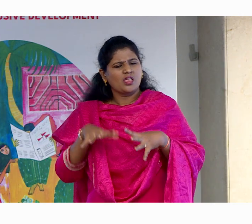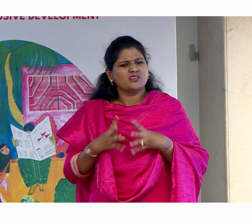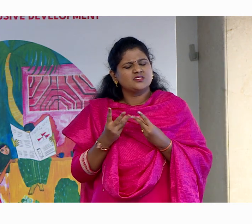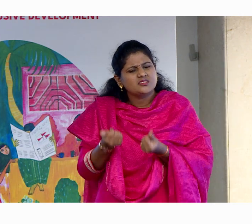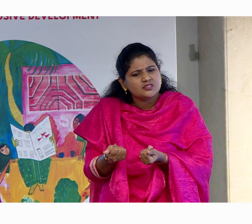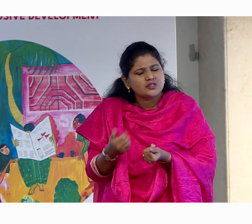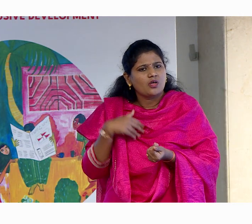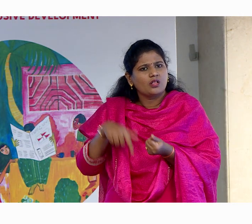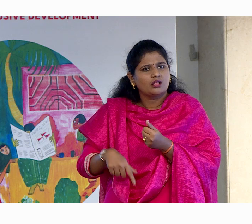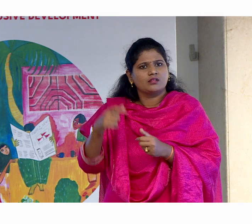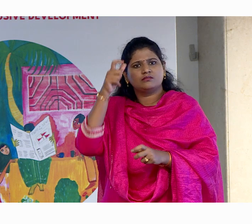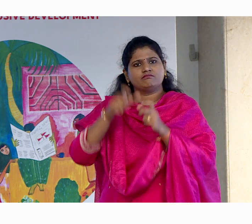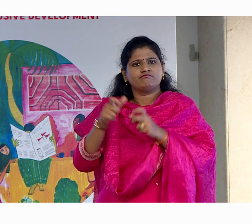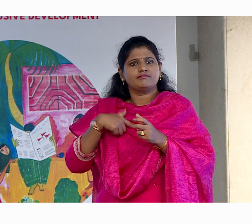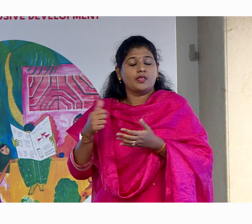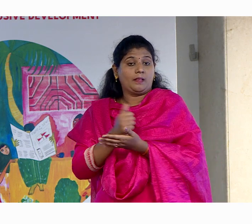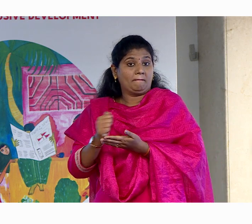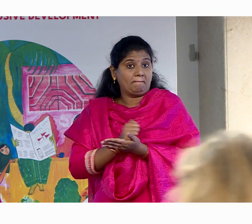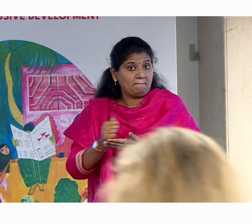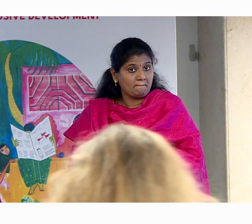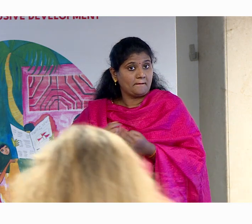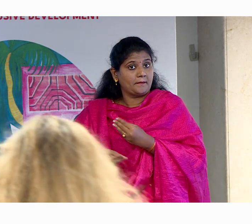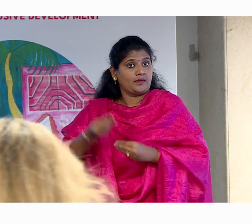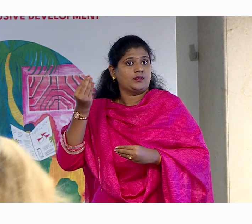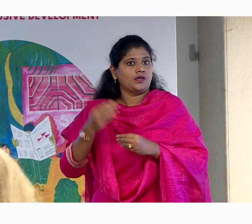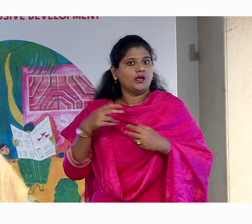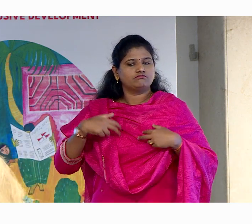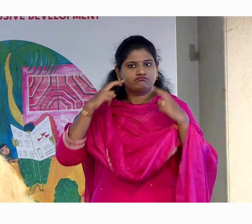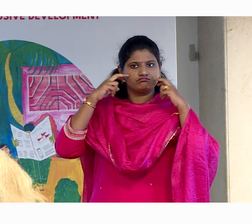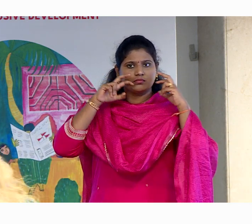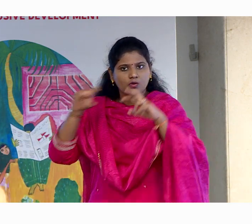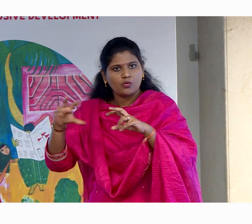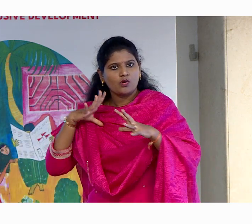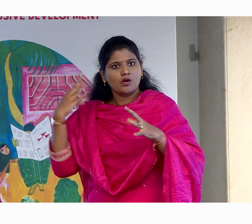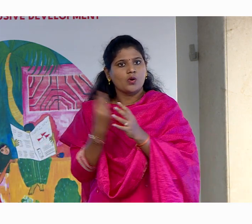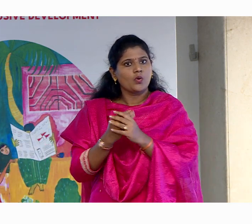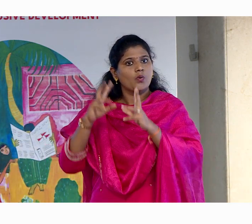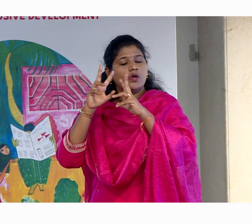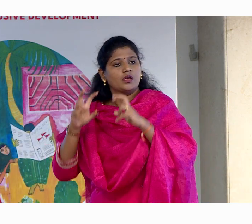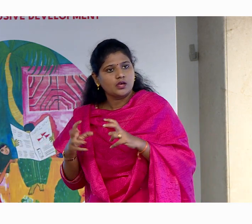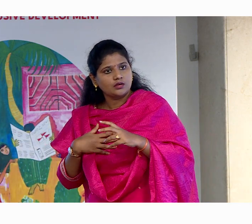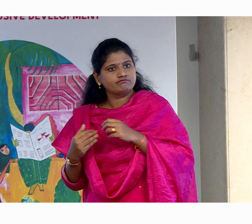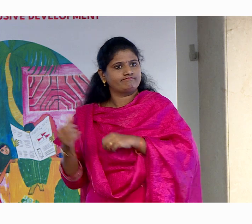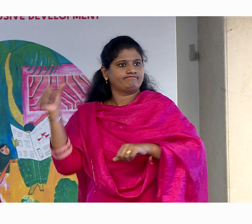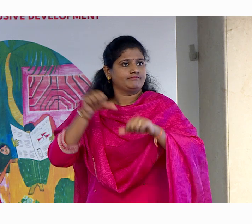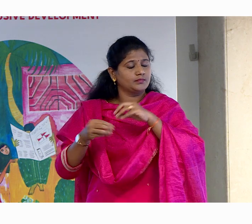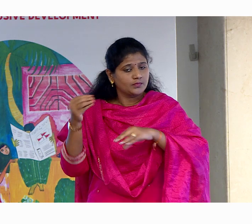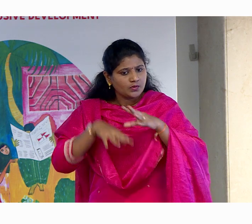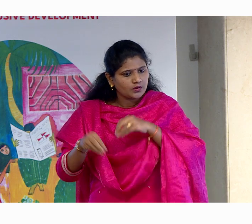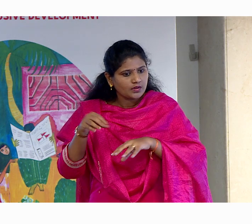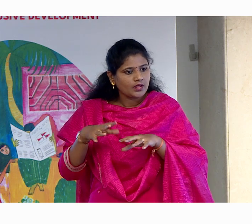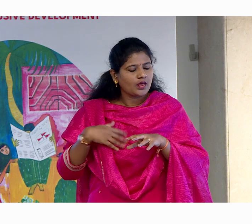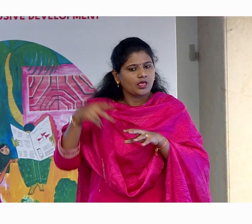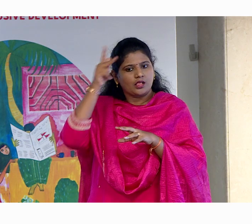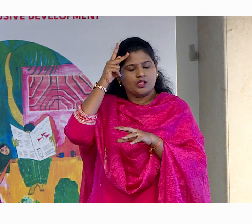that they would simply put this into practice. And as we watched them with researchers putting that knowledge to some use, what